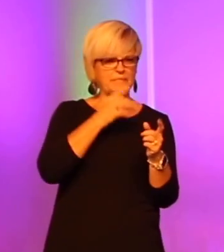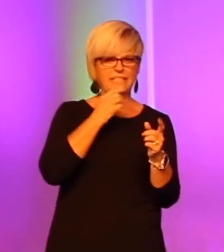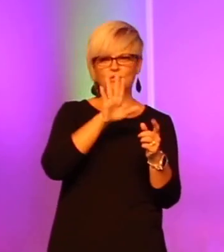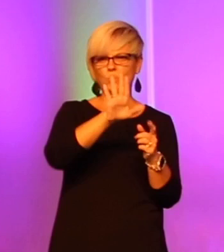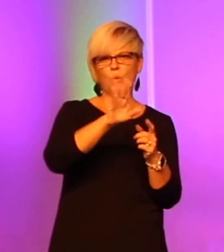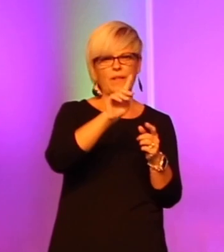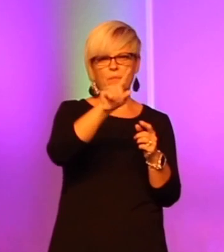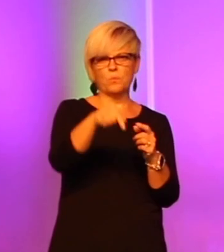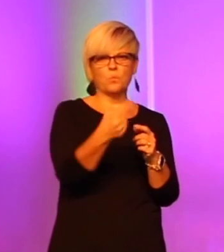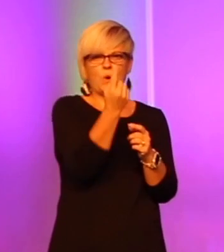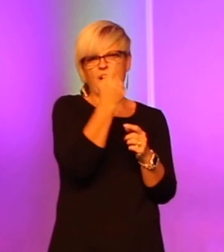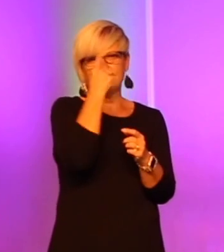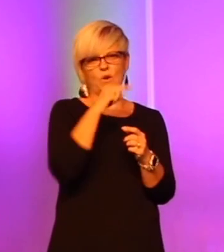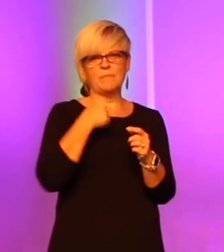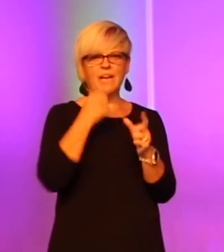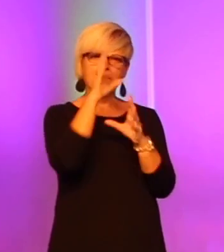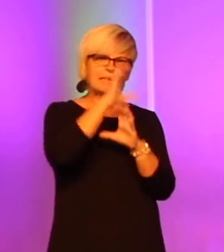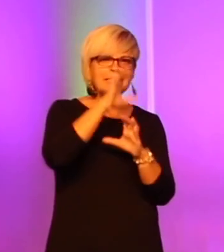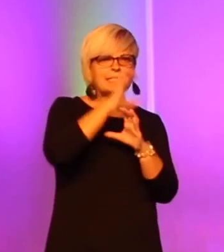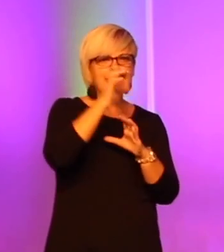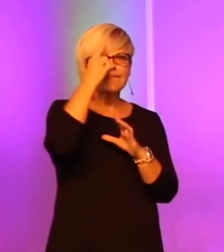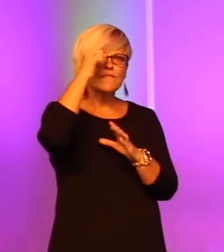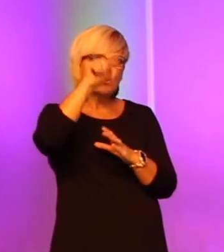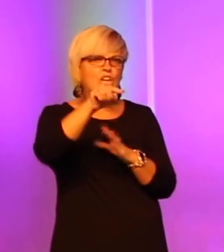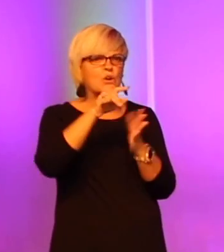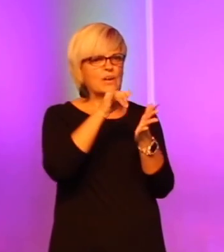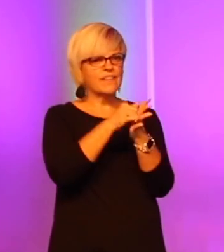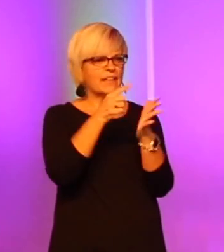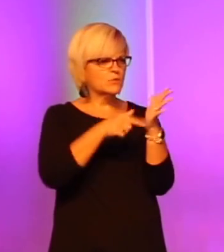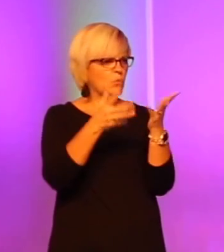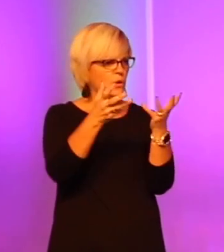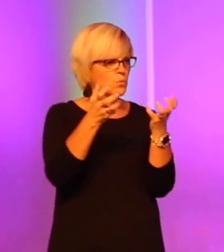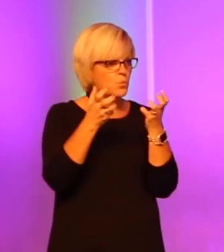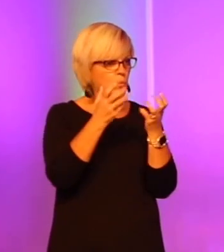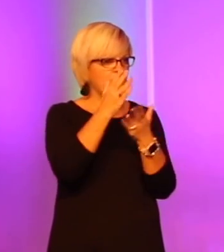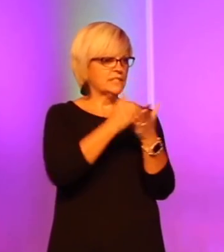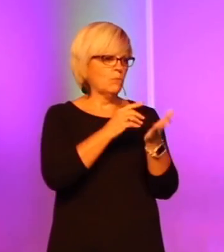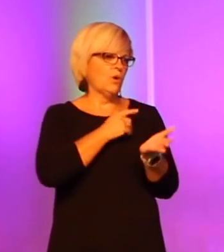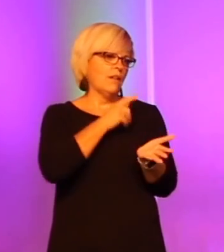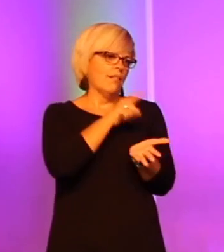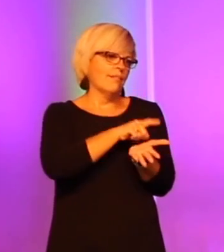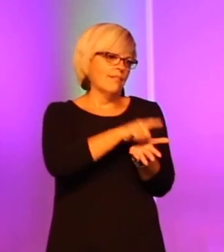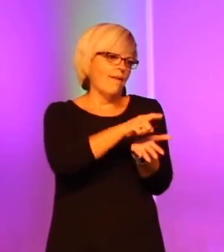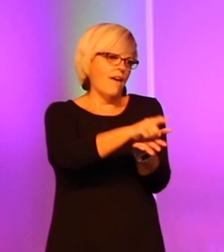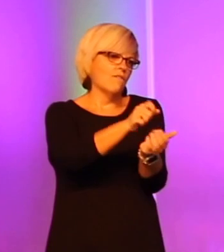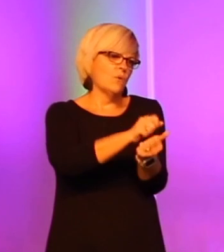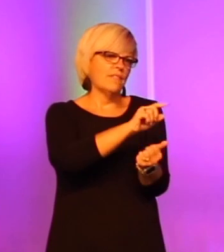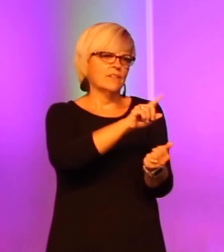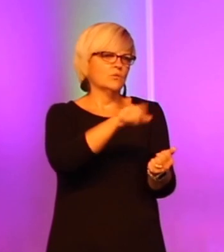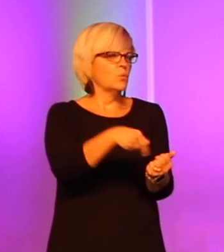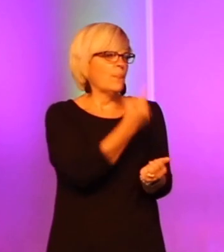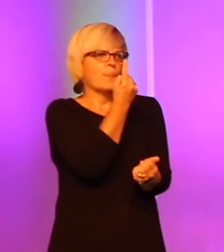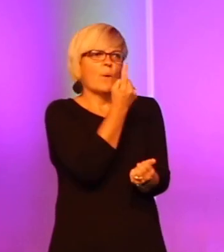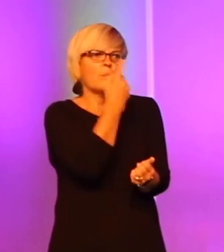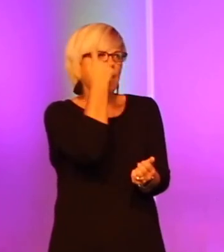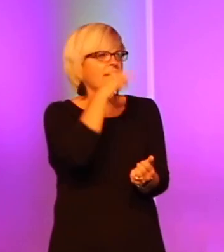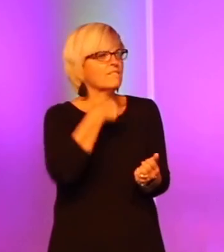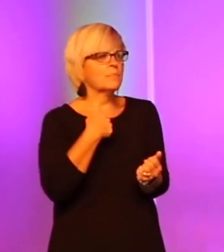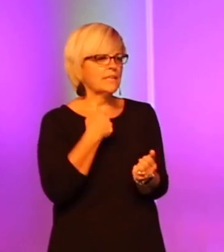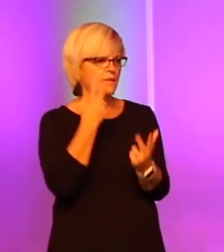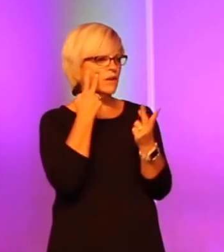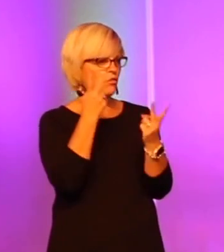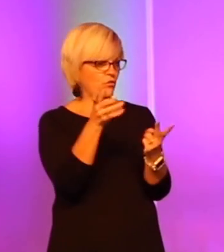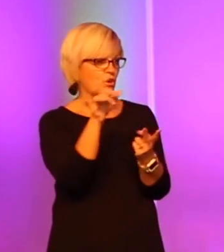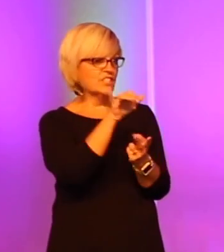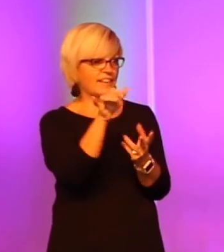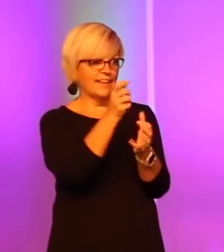came looking for you." That would sound great, right? That's what you want from someone that you're in love with. You're the only one for me, right? That's what it looks like.